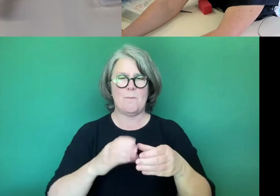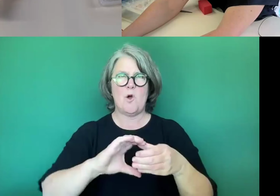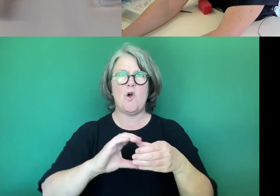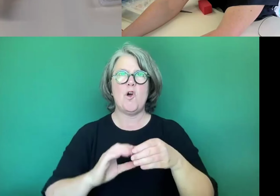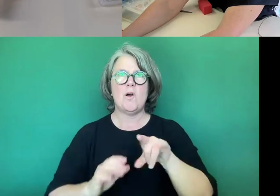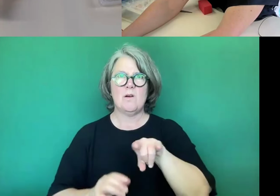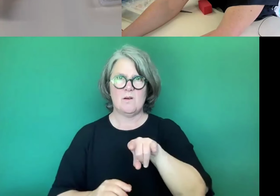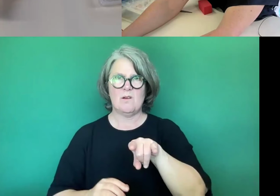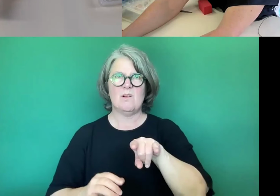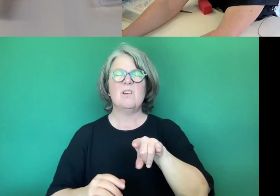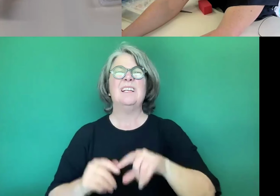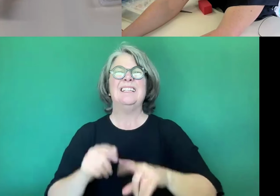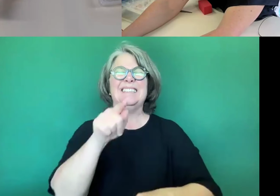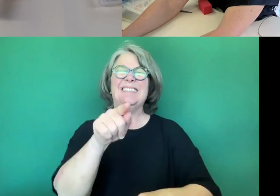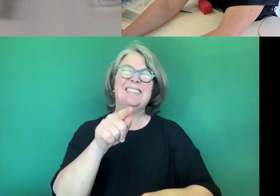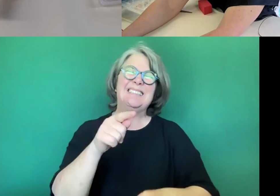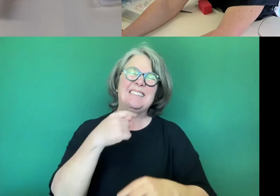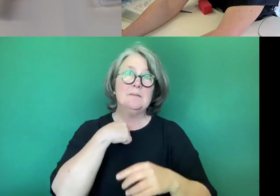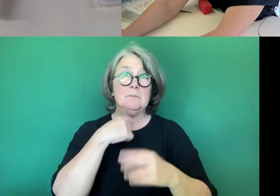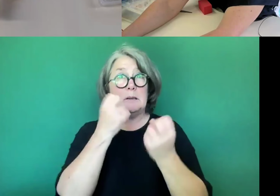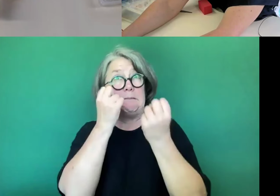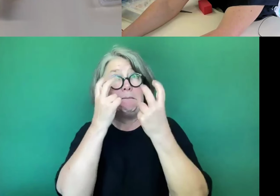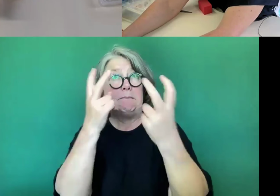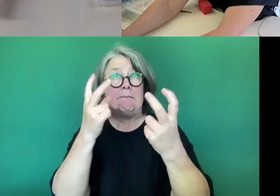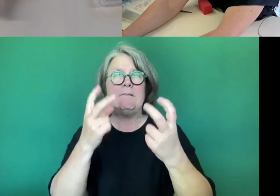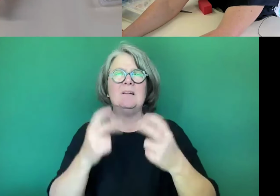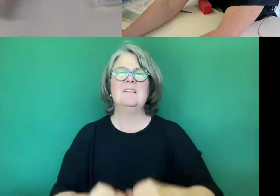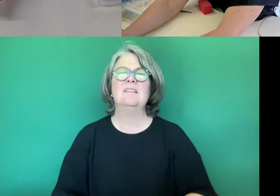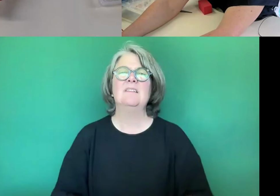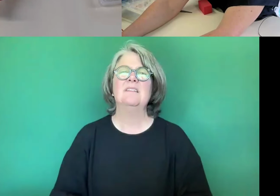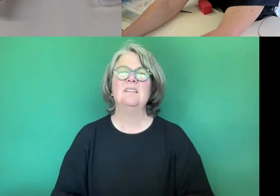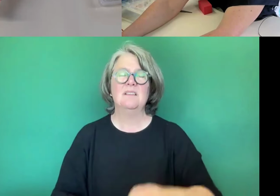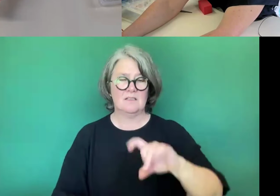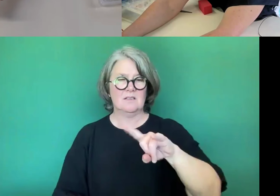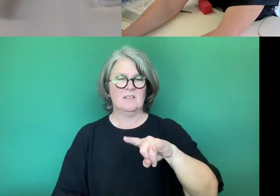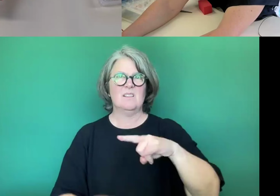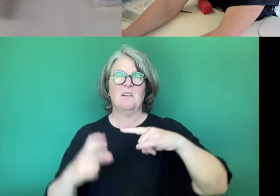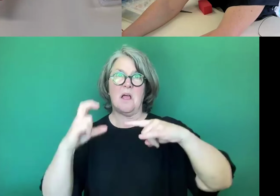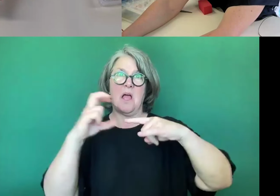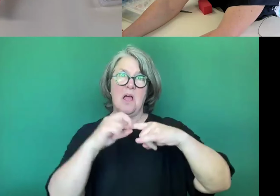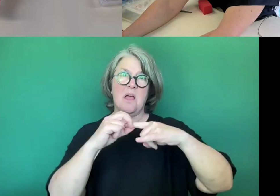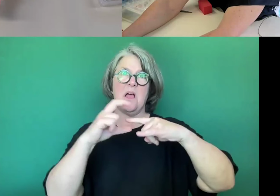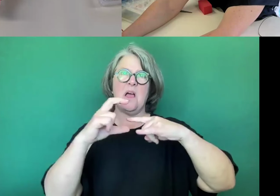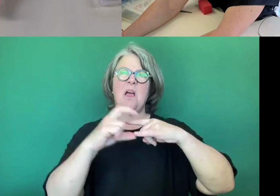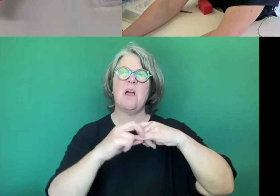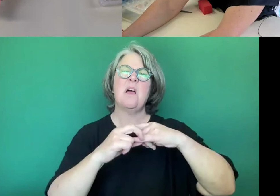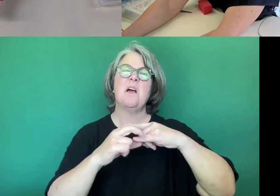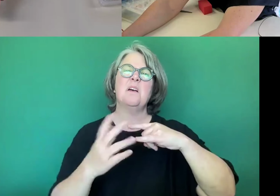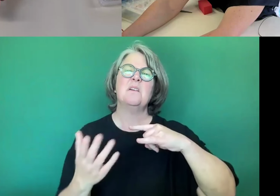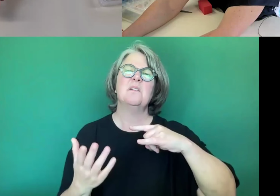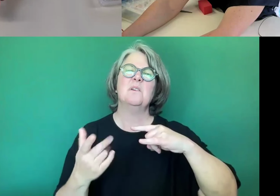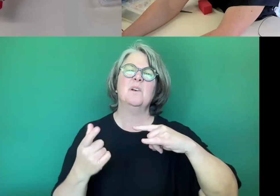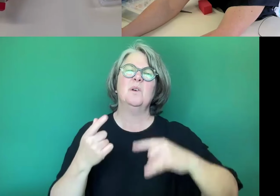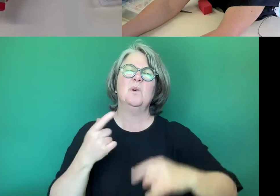I'm not a huge fan of the flaps, but the reason I showed you at first is if you don't want to